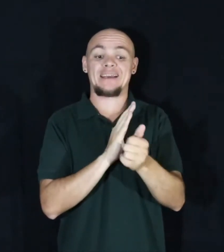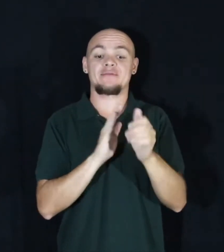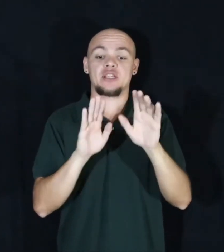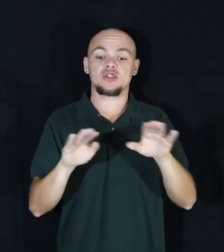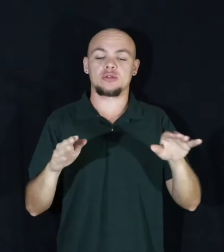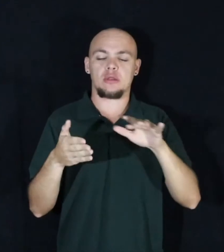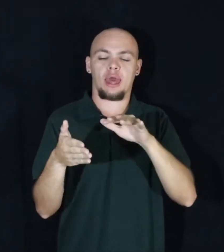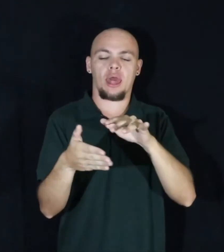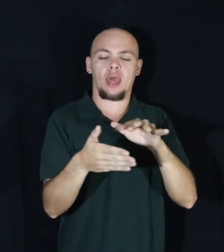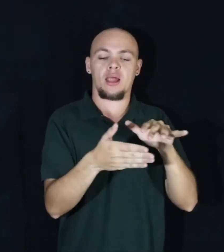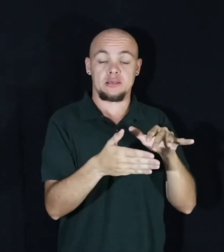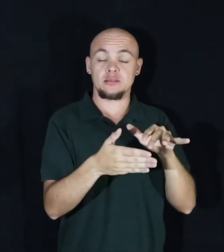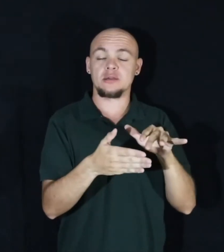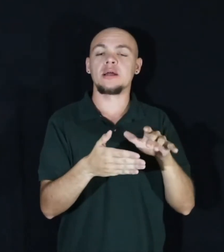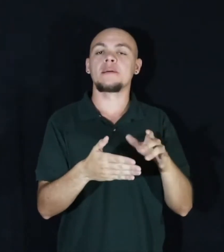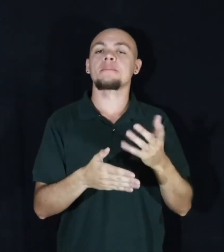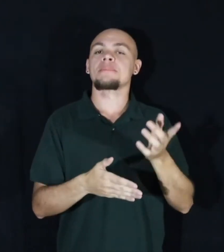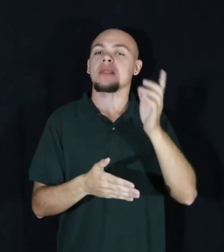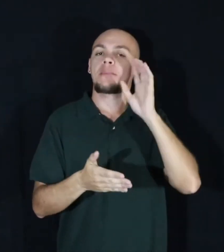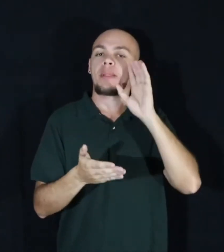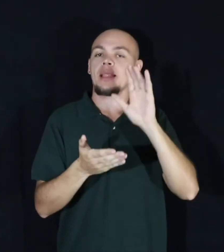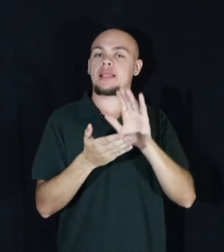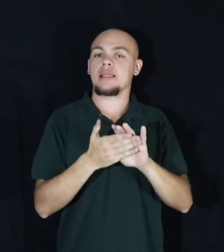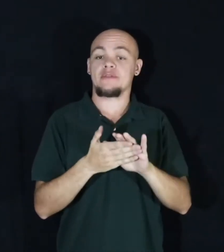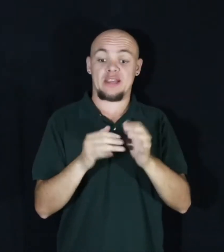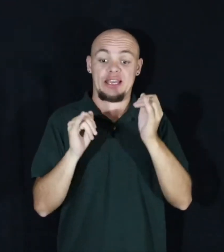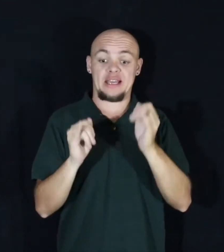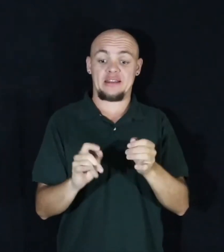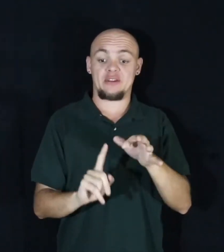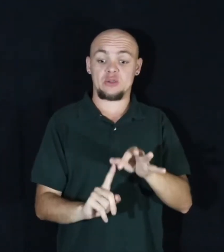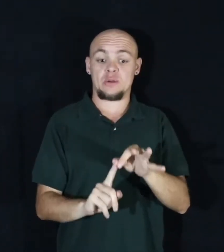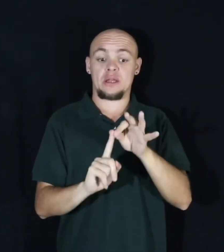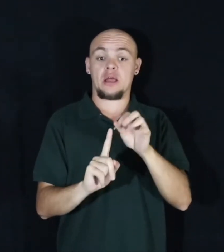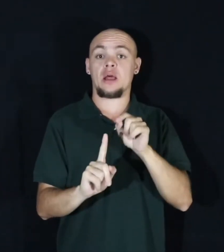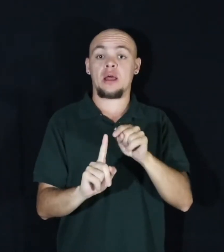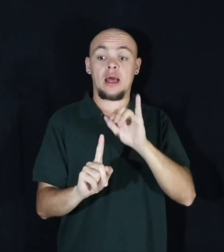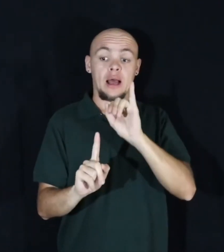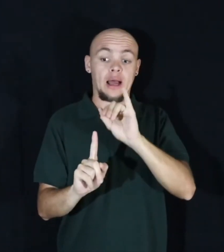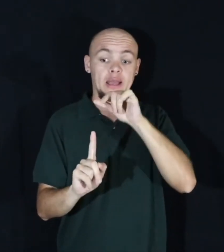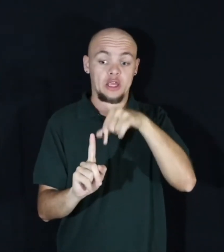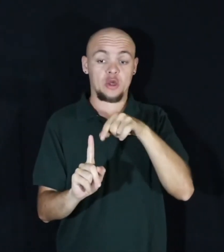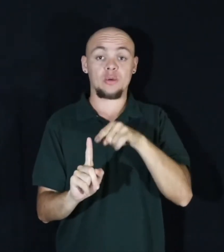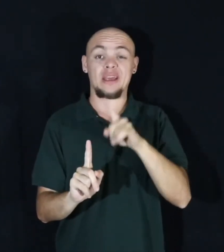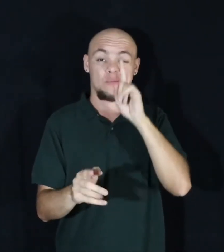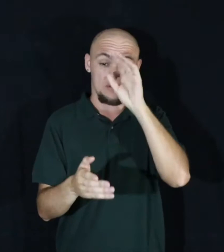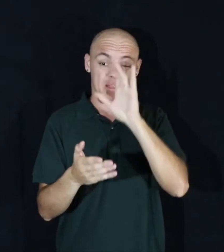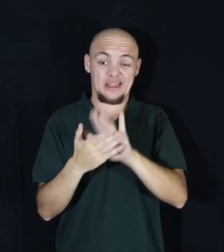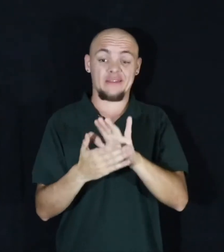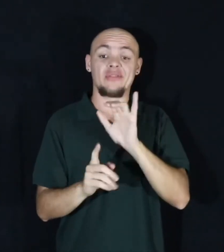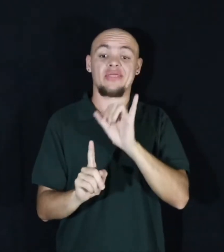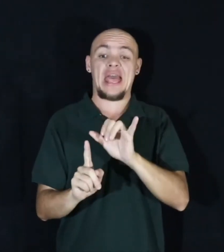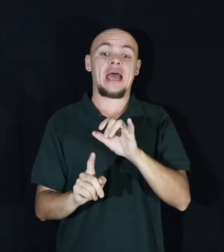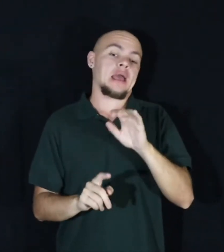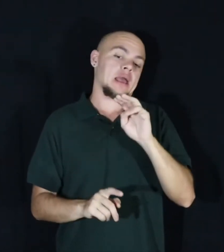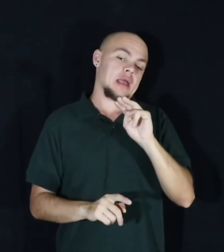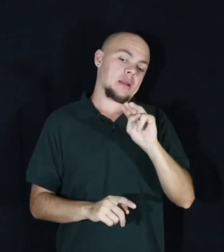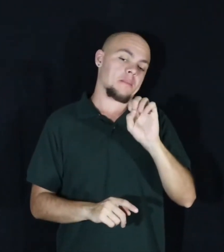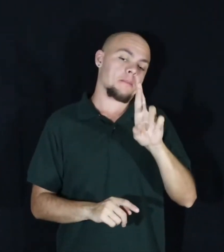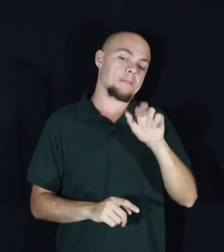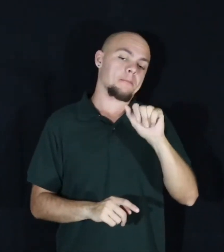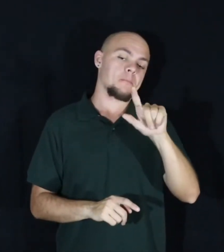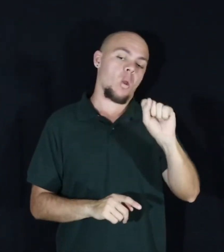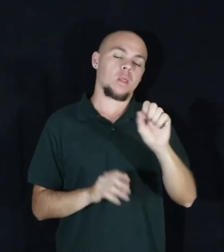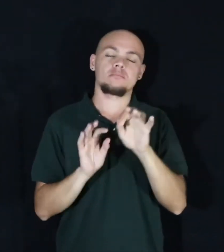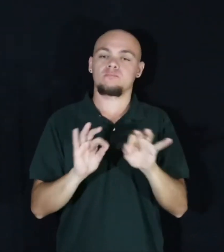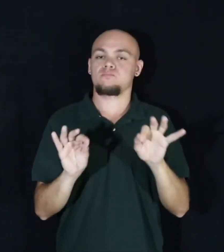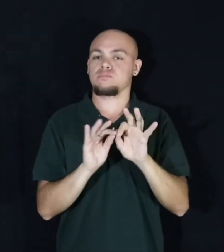believed that there is nothing about an individual as important as his IQ and possibly his morals. In his genetic studies